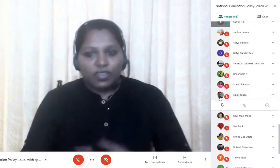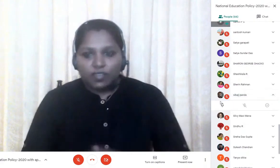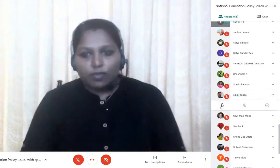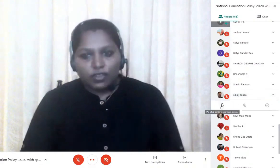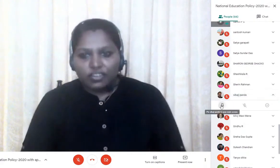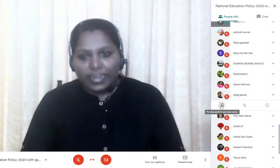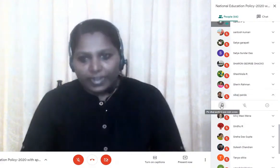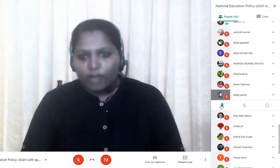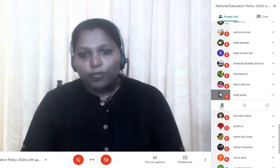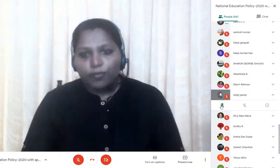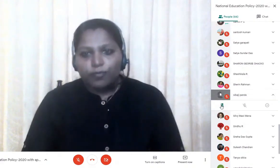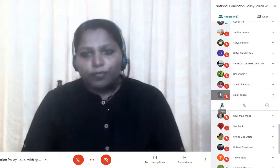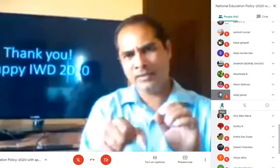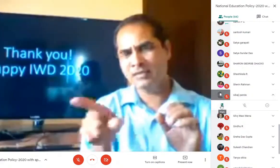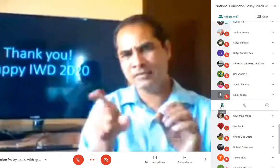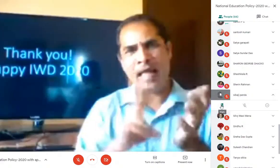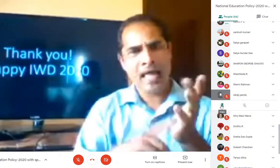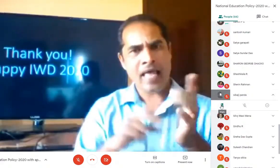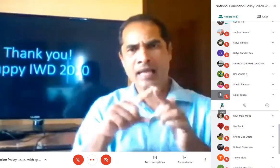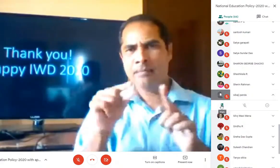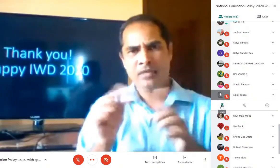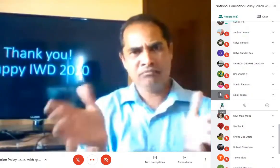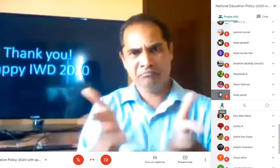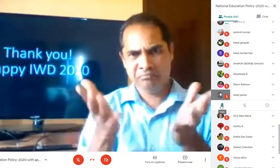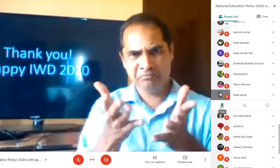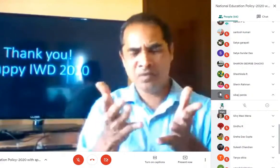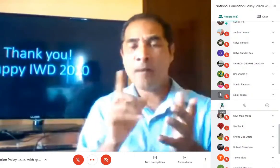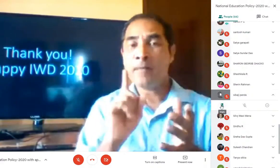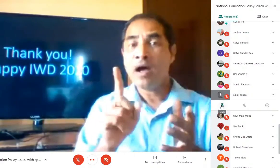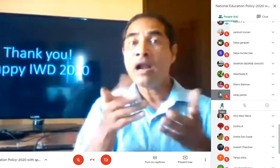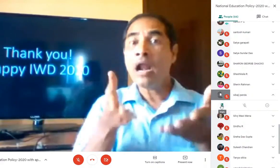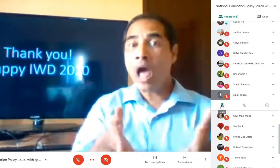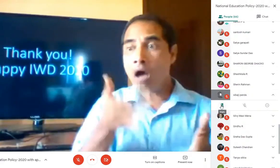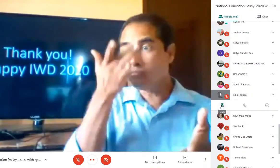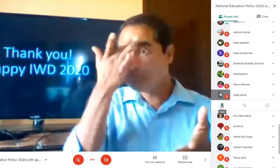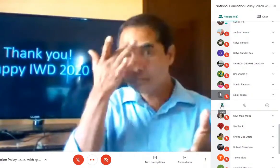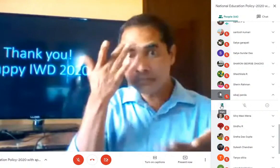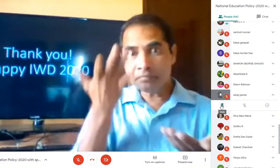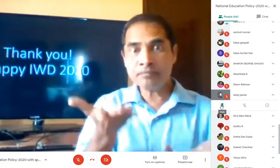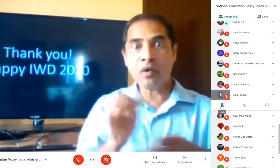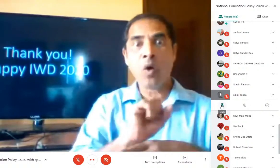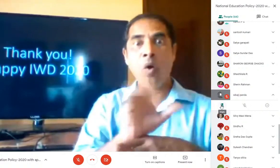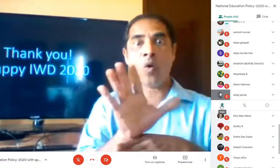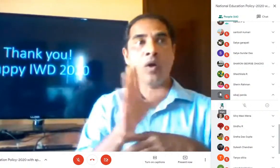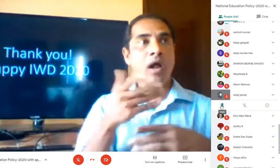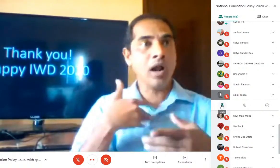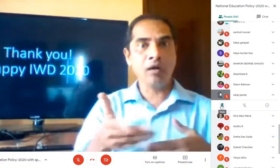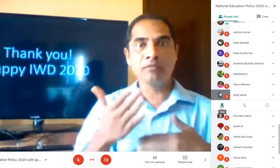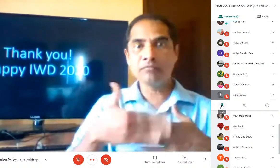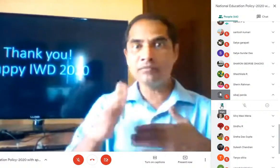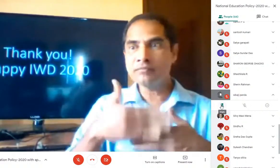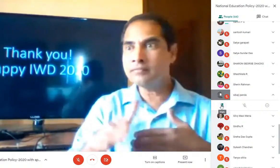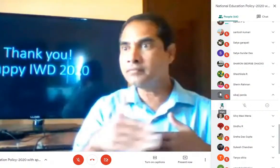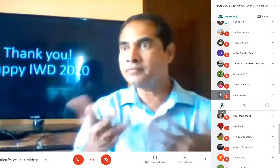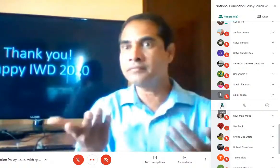situation right now, but regarding the technology use and motivating the use of technology,